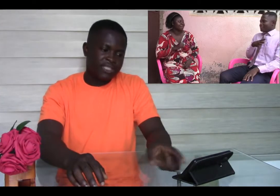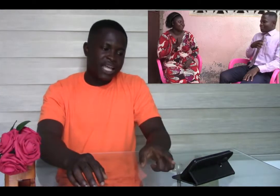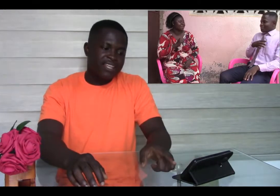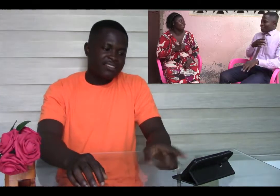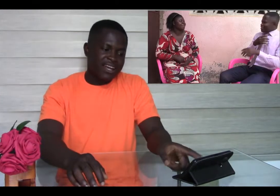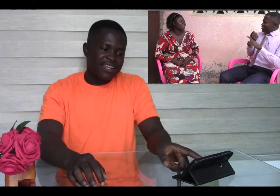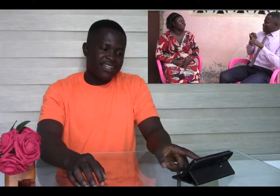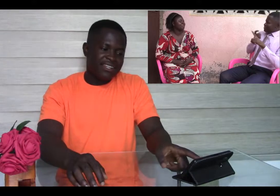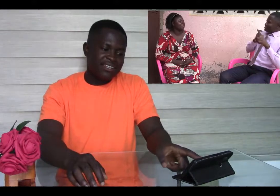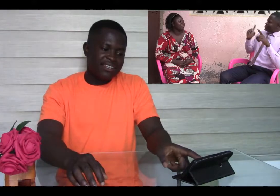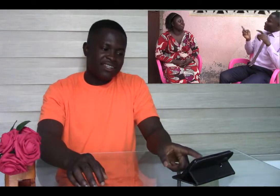So I did